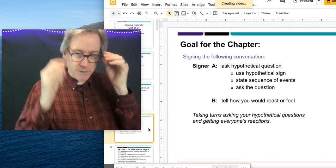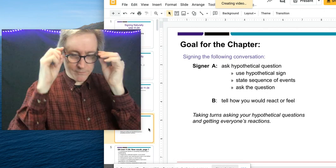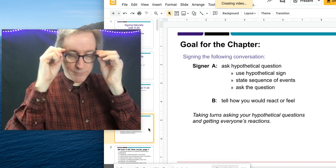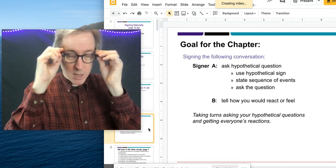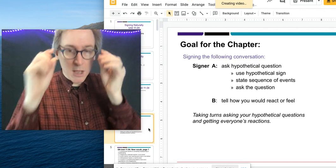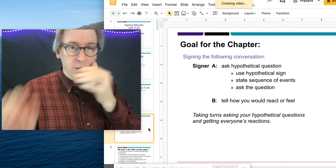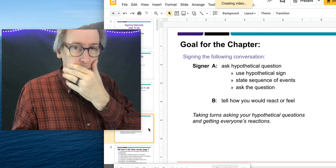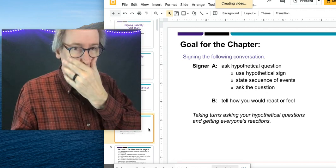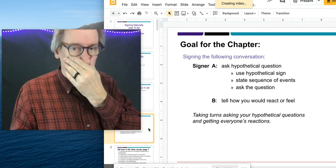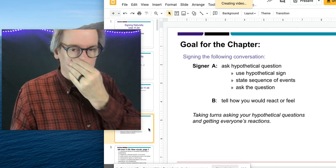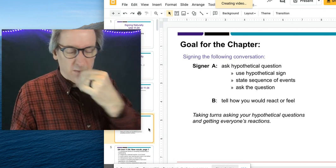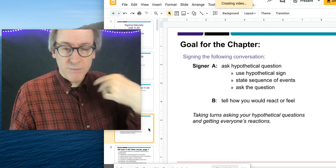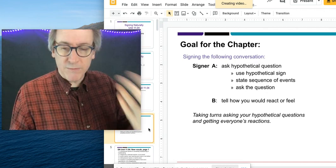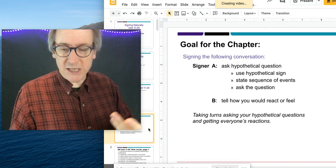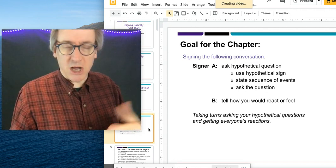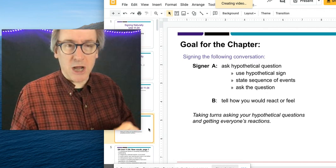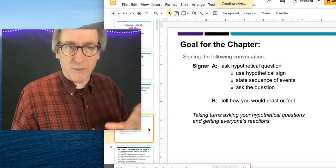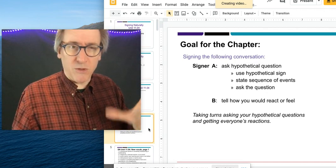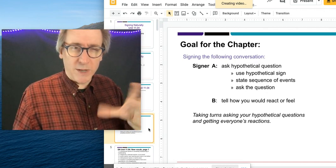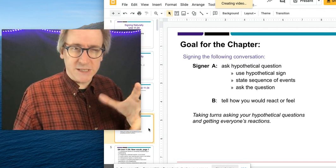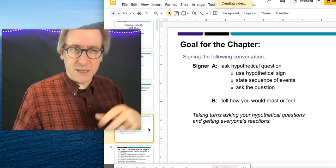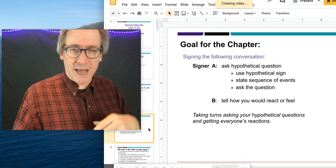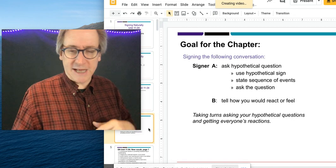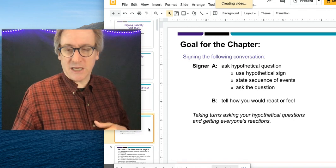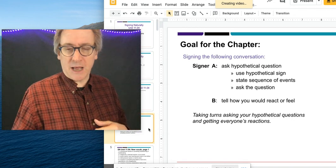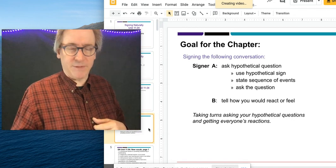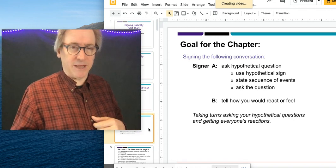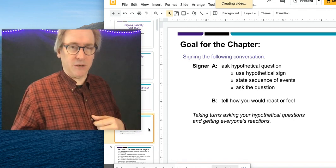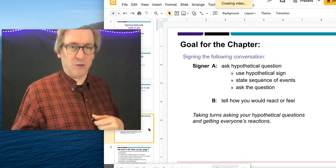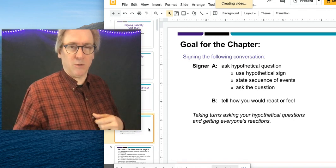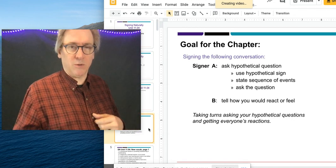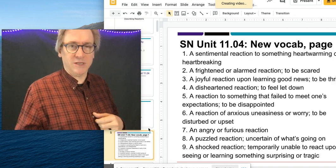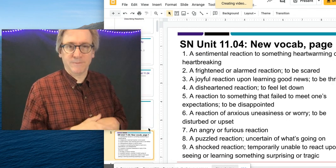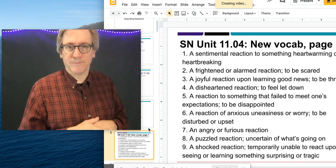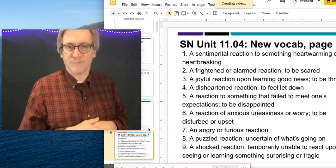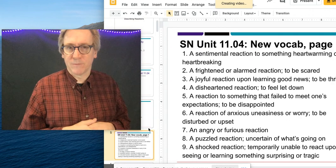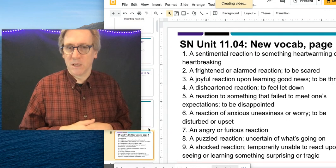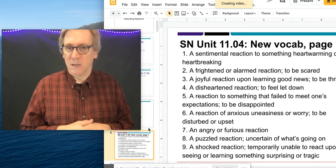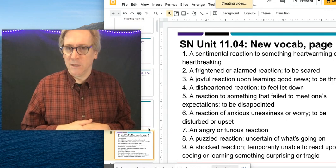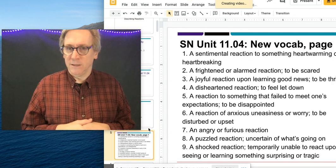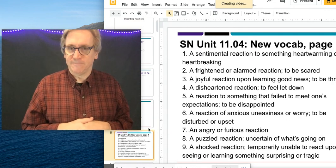All right. So that's a couple of the ways to ask a hypothetical question.